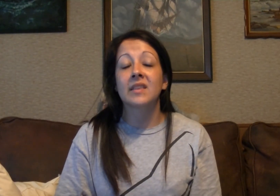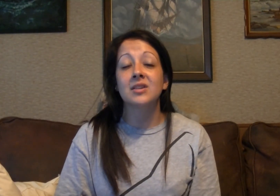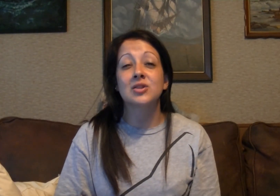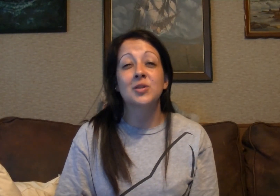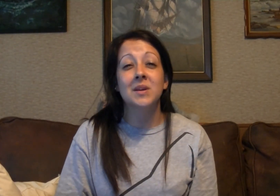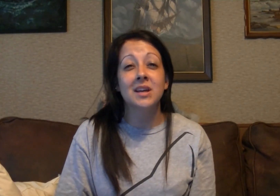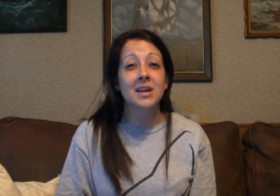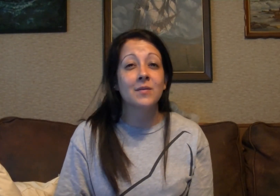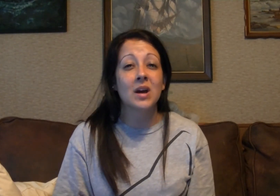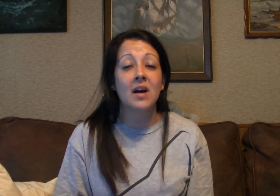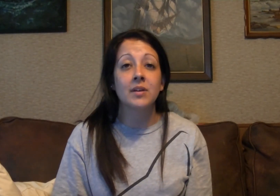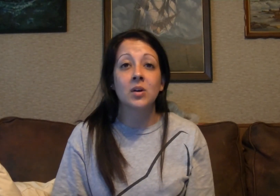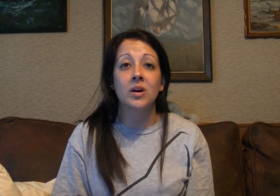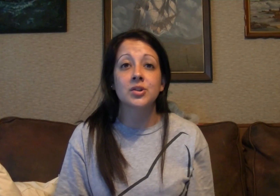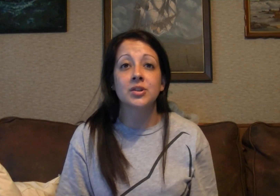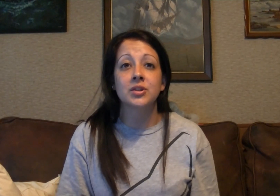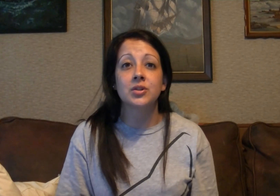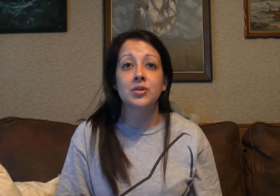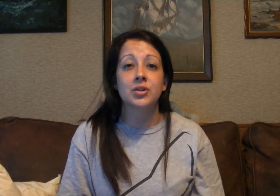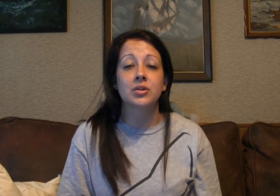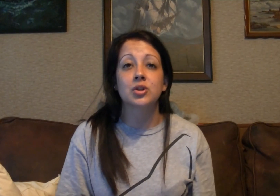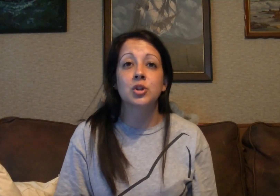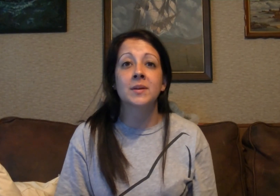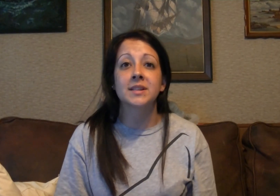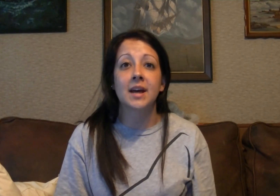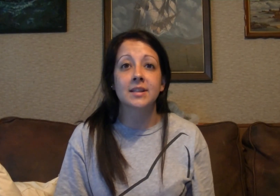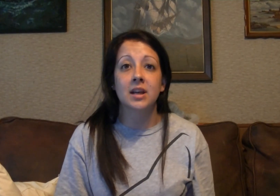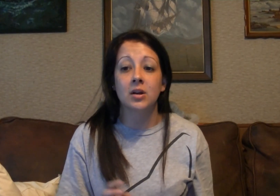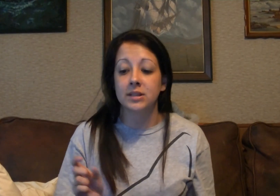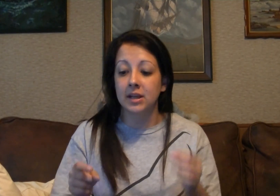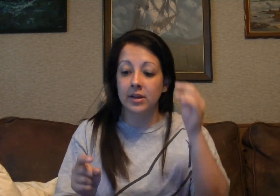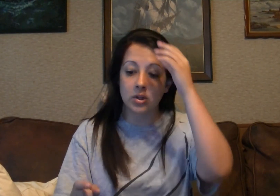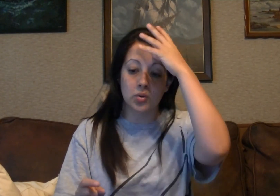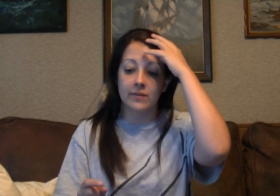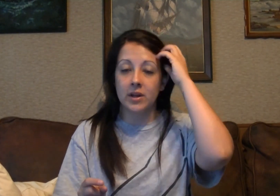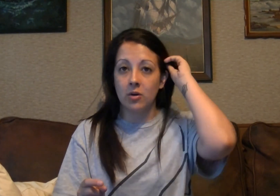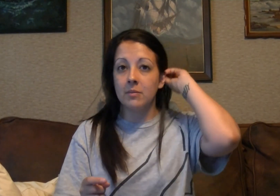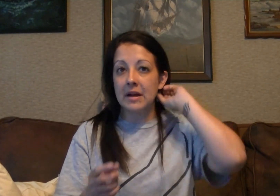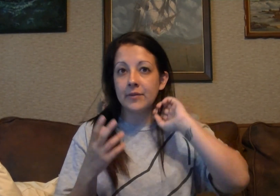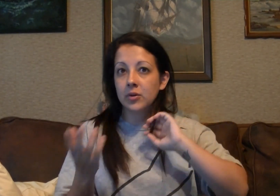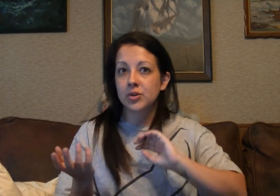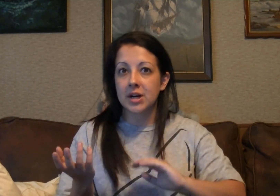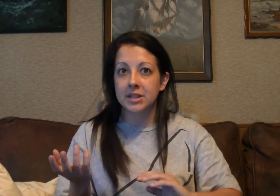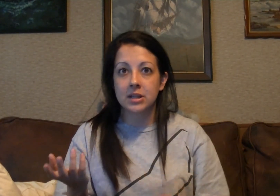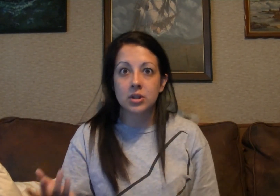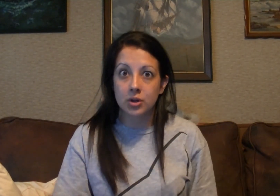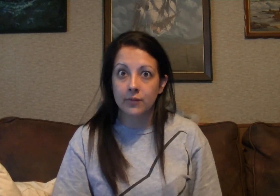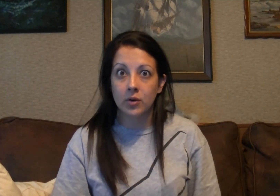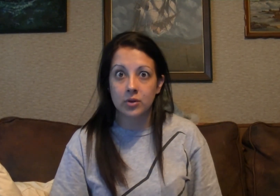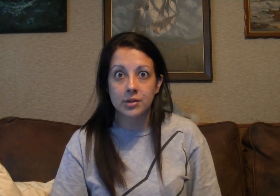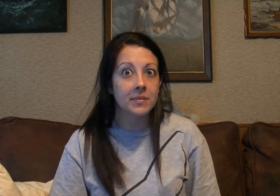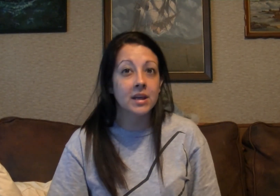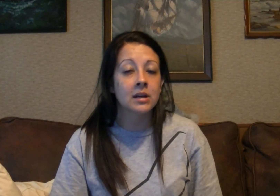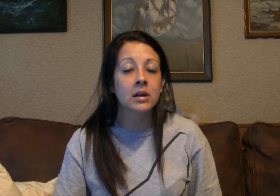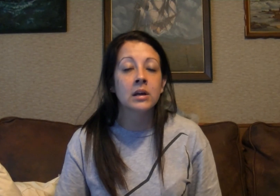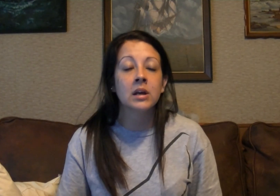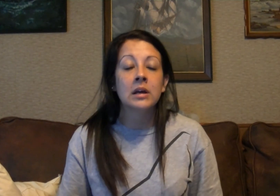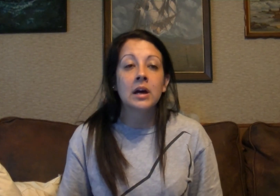That should be it. If you have any questions, just shoot me a text. I can always take like a short video on my phone and try to send it to your phone or something.